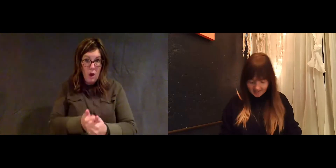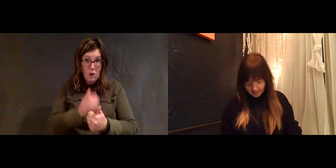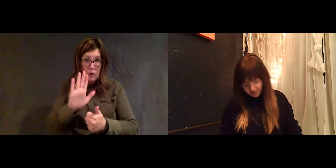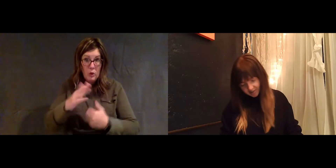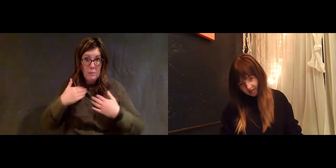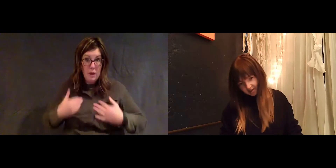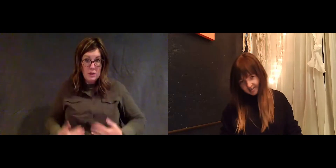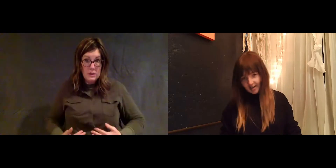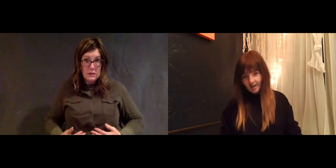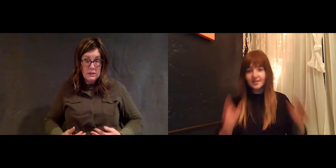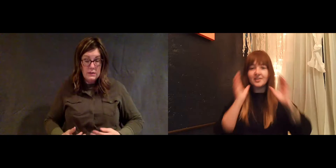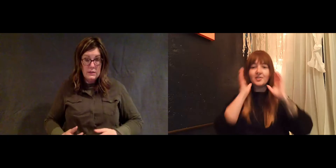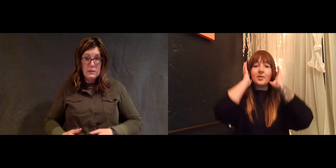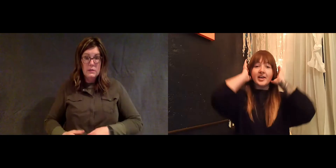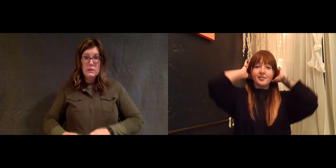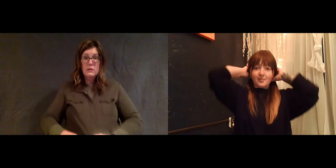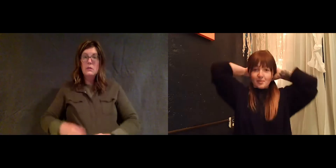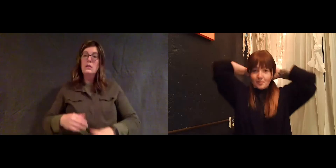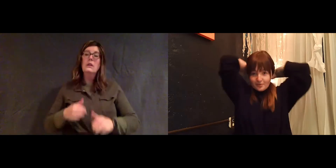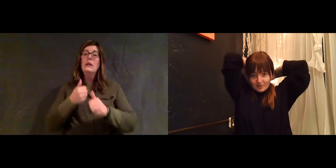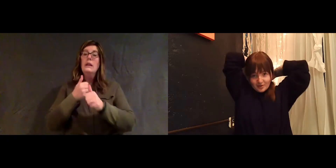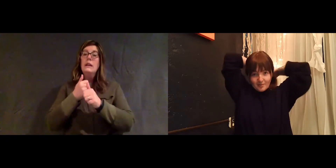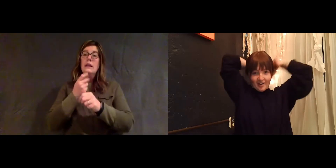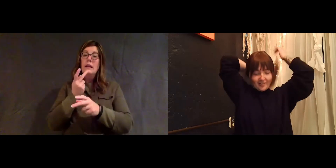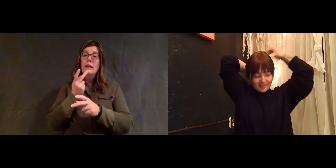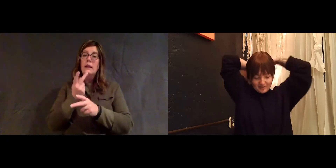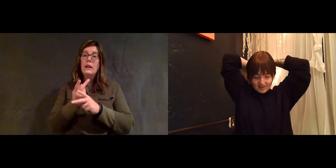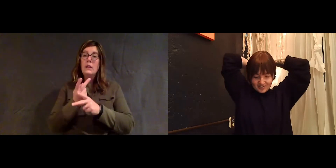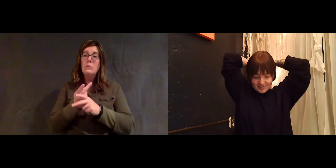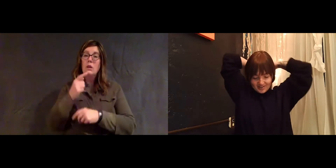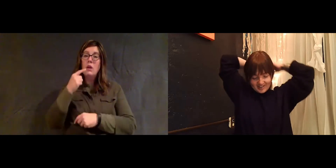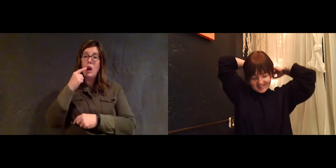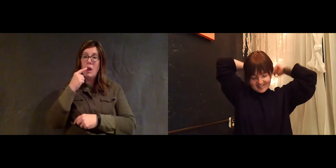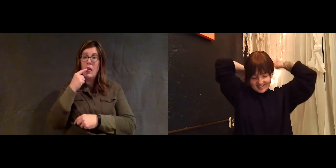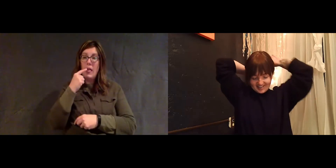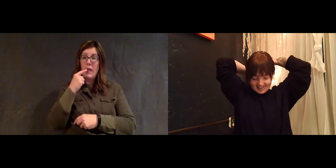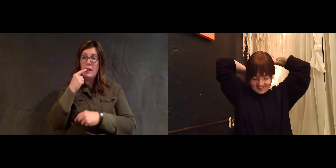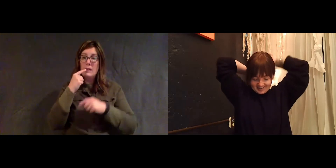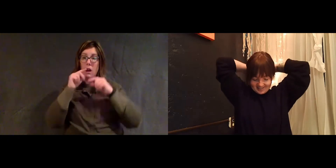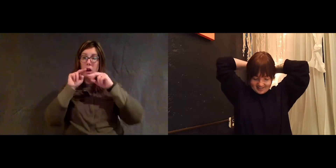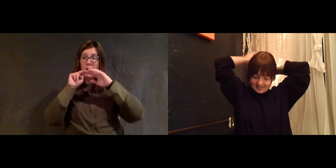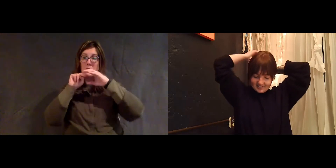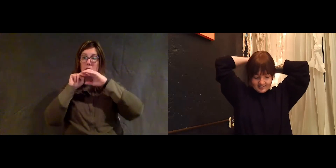Try to keep your tongue softened away from the roof of your mouth while you do this.